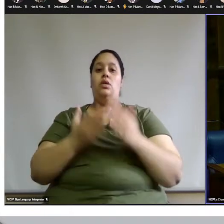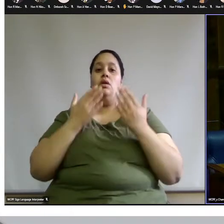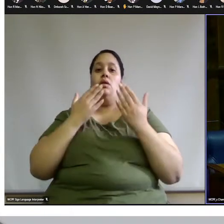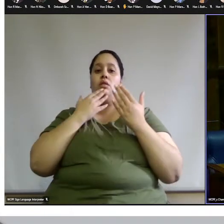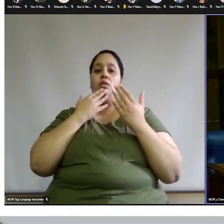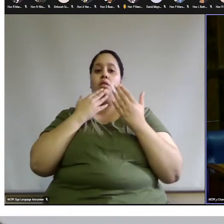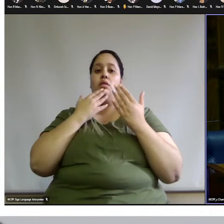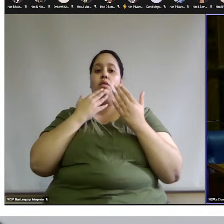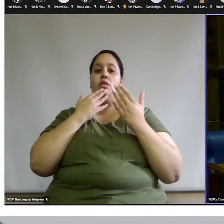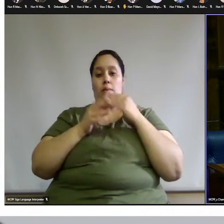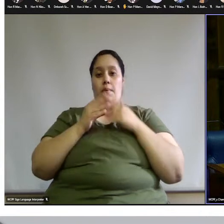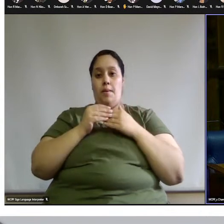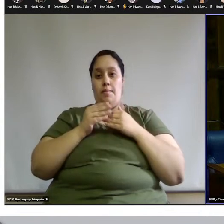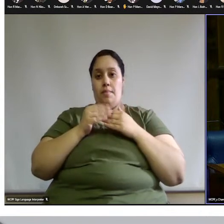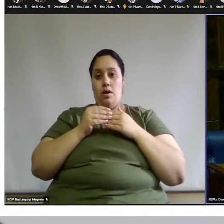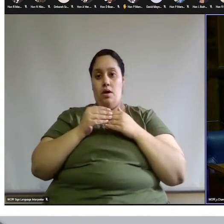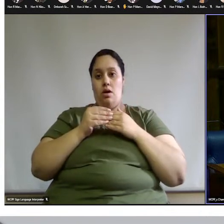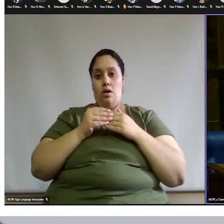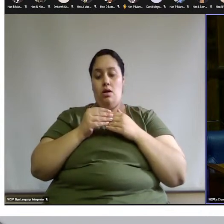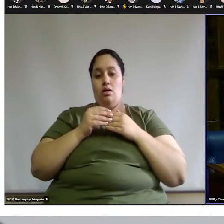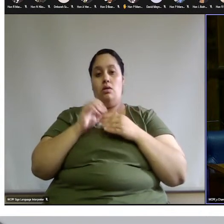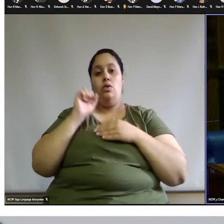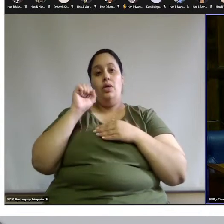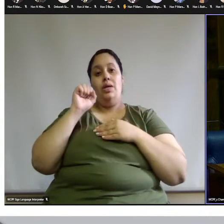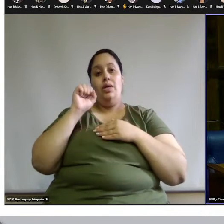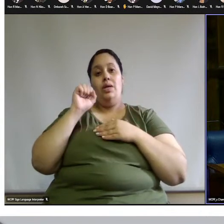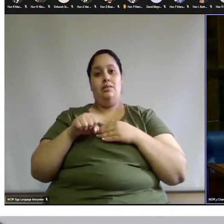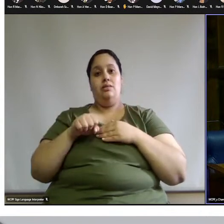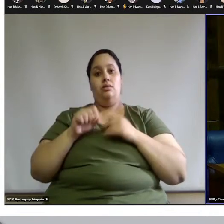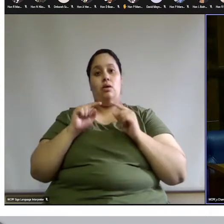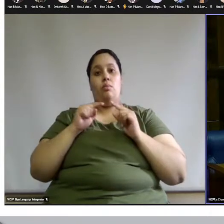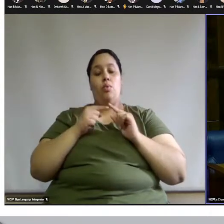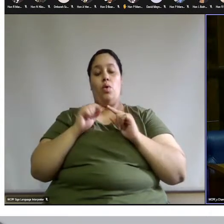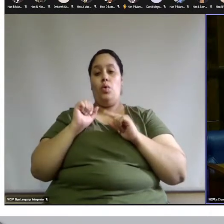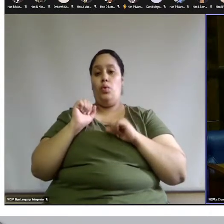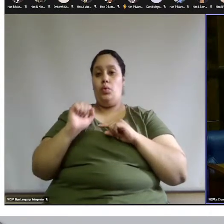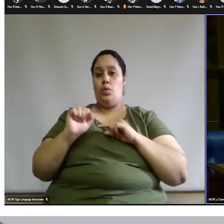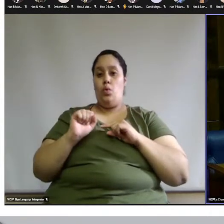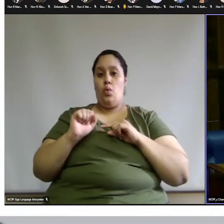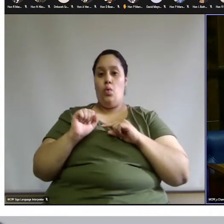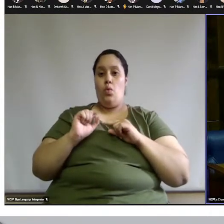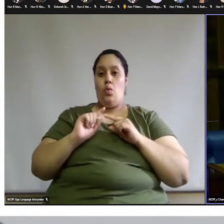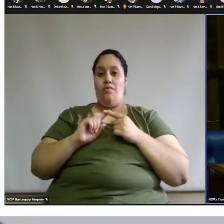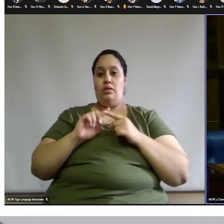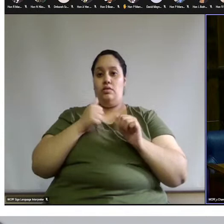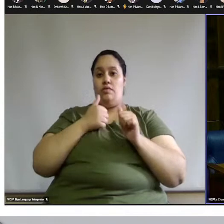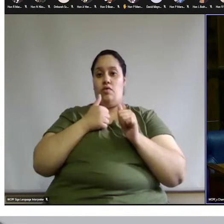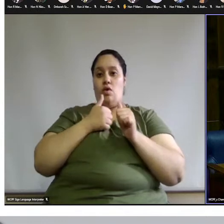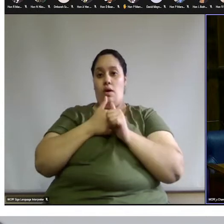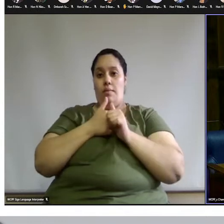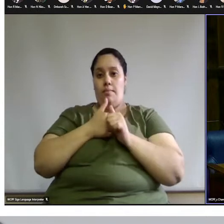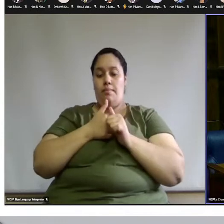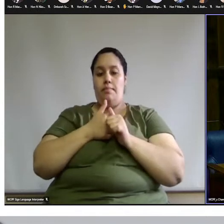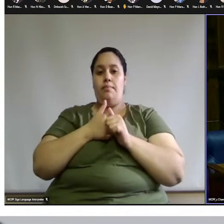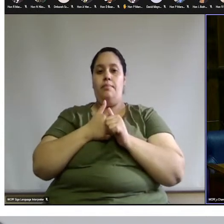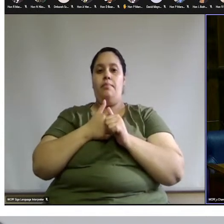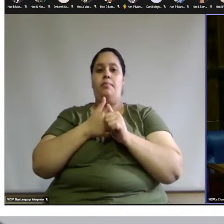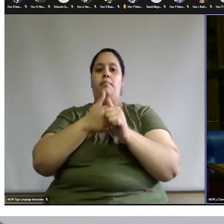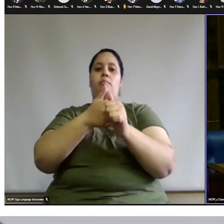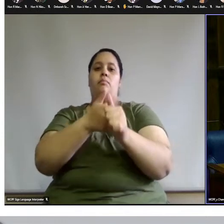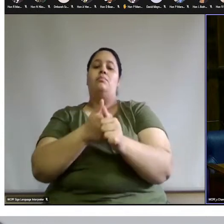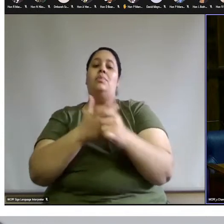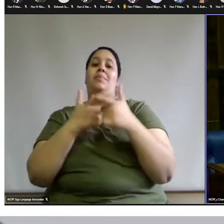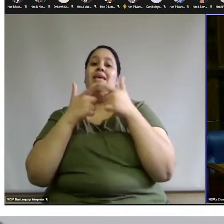I think, first of all, yes, maybe just your point on that first follow-up. And, of course, I think one of the